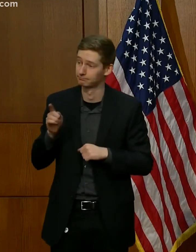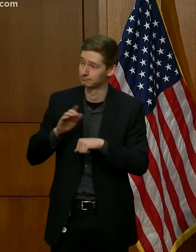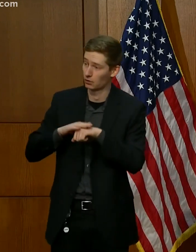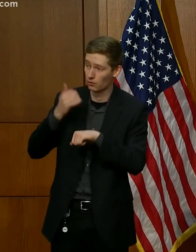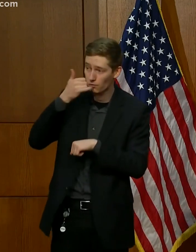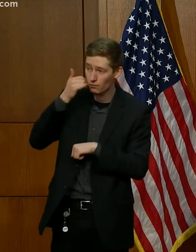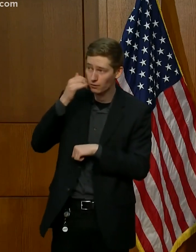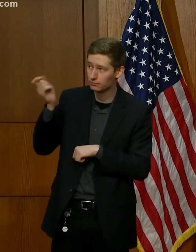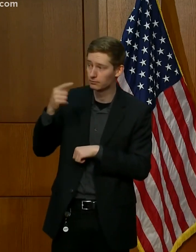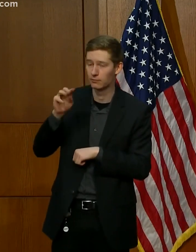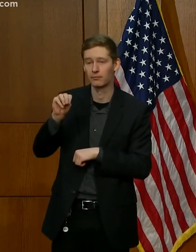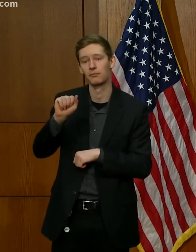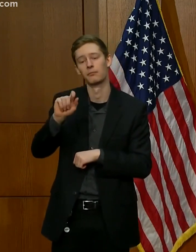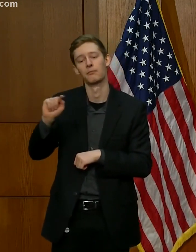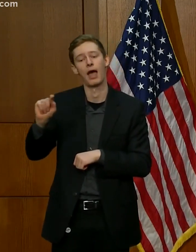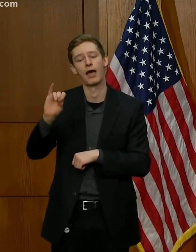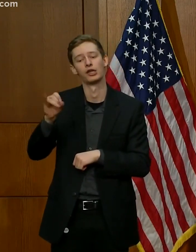Matt Jones, Daily Press.